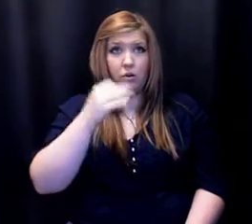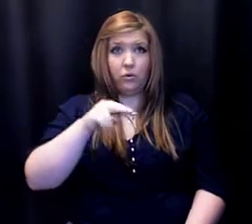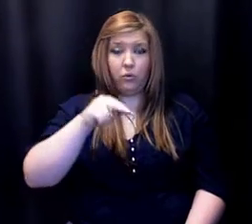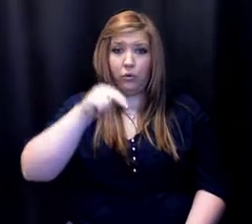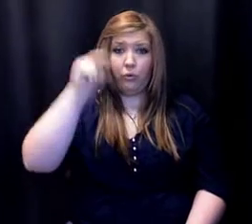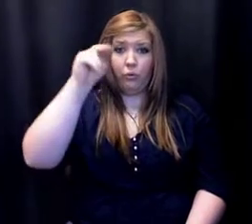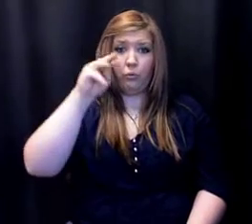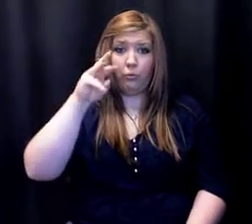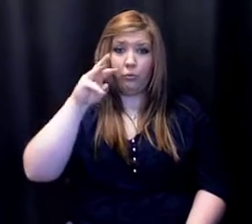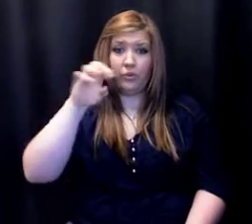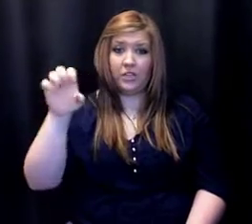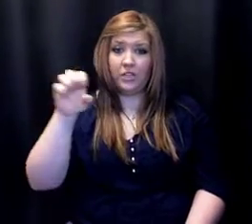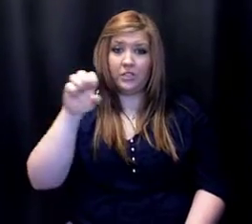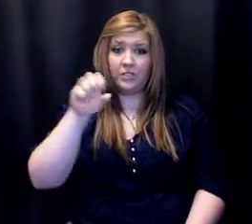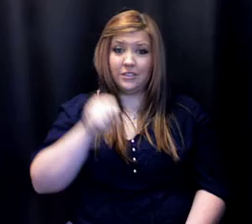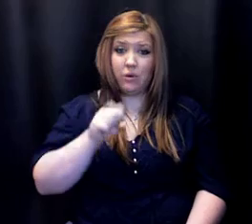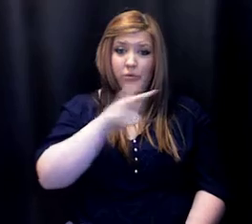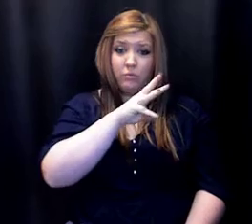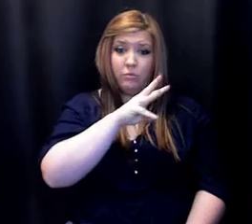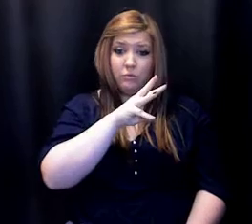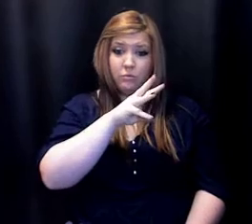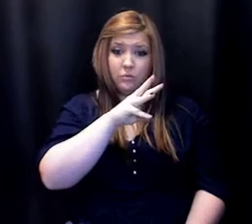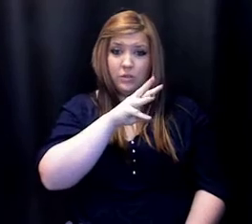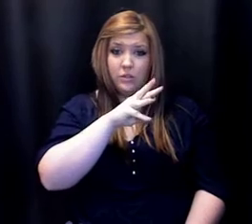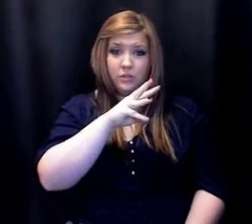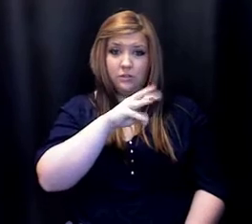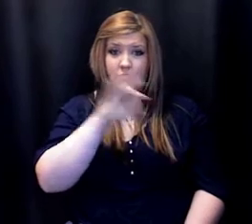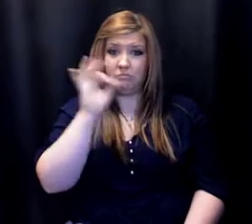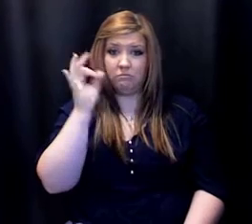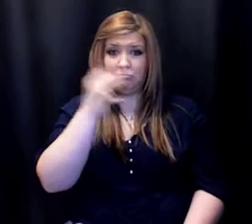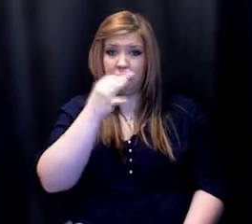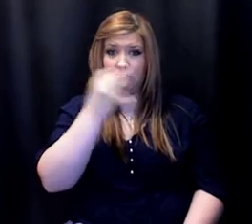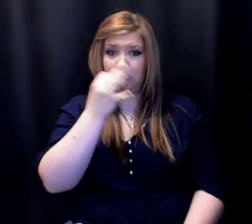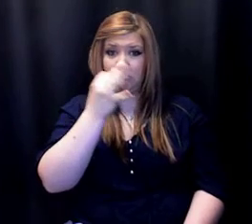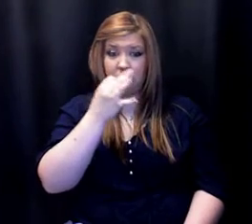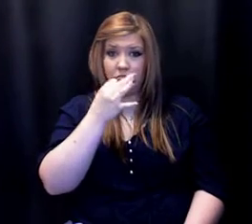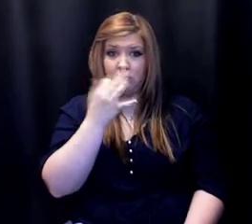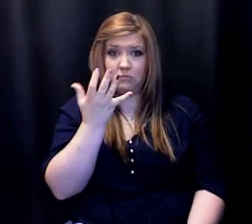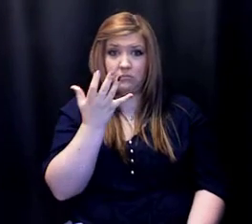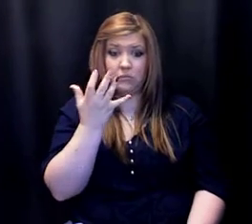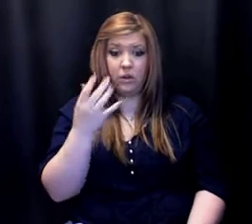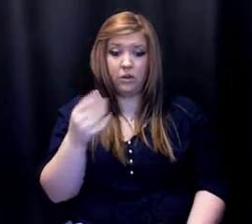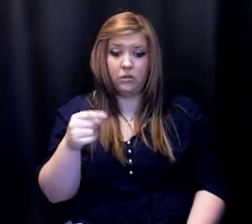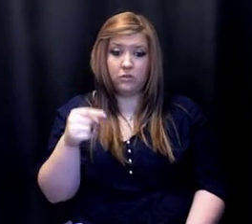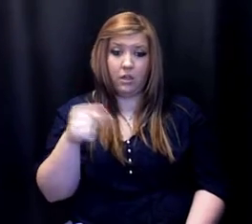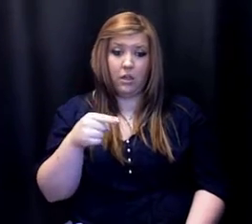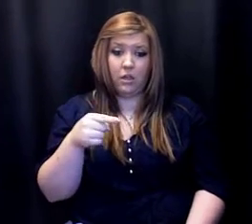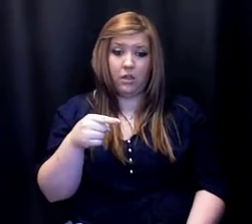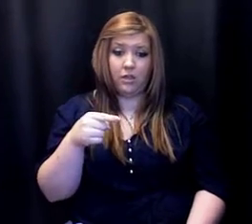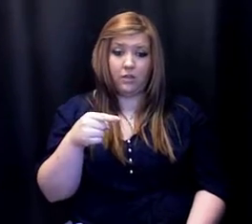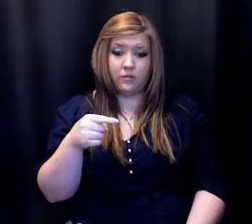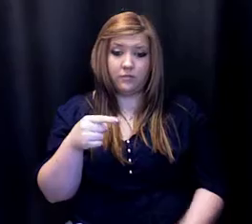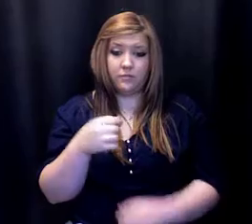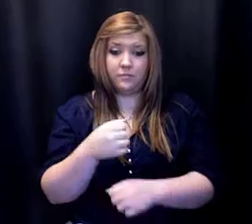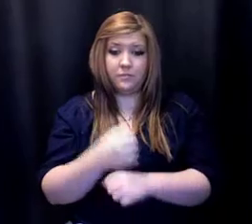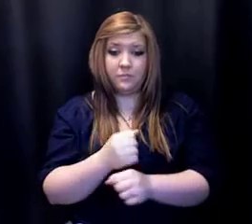direction. So the GPS was really what saved us. The next thing I wanted to do was to